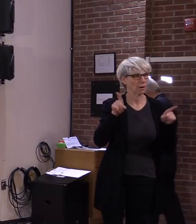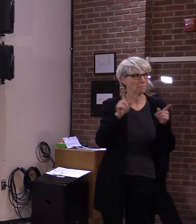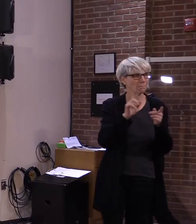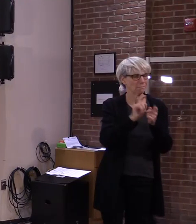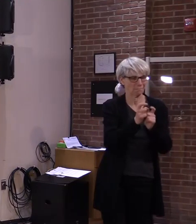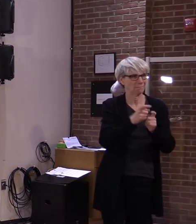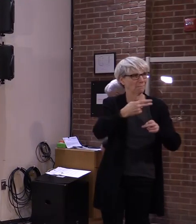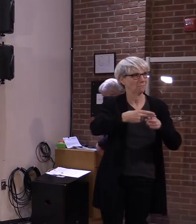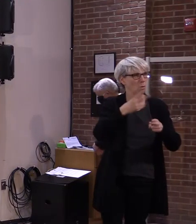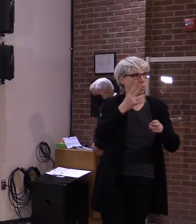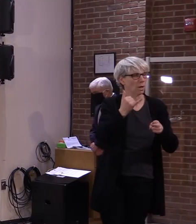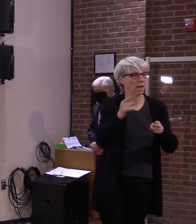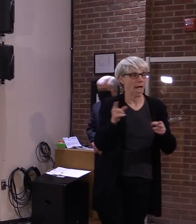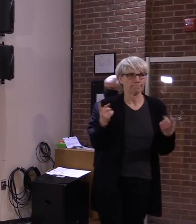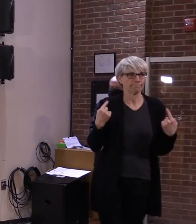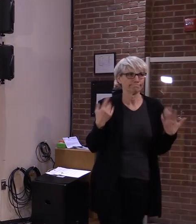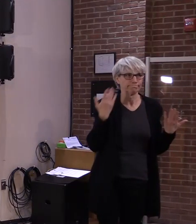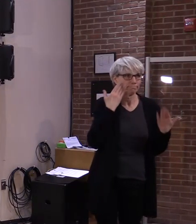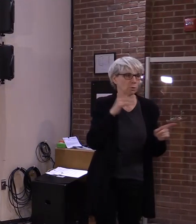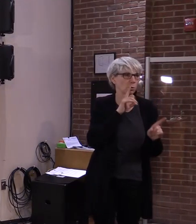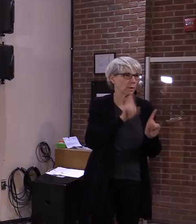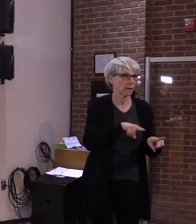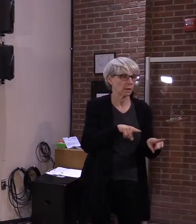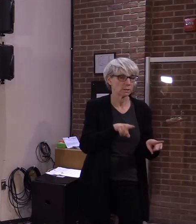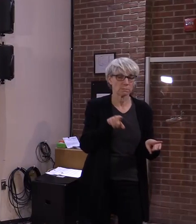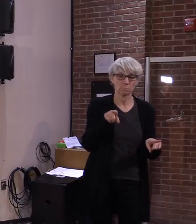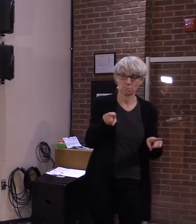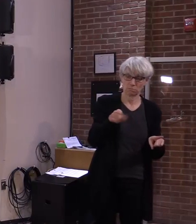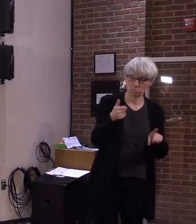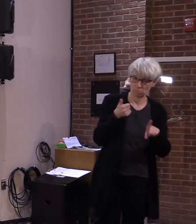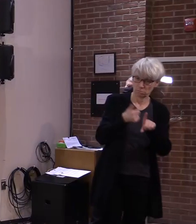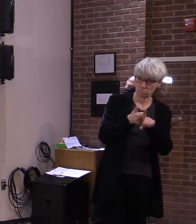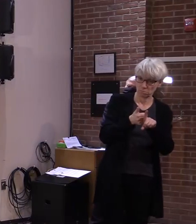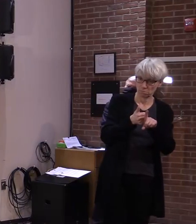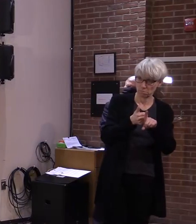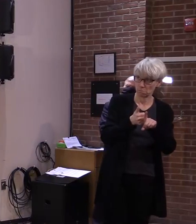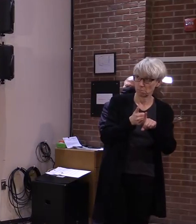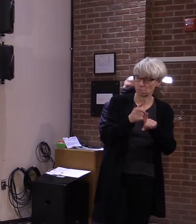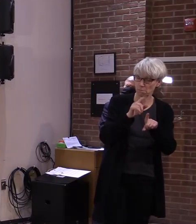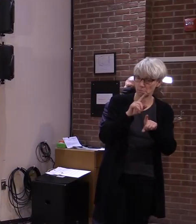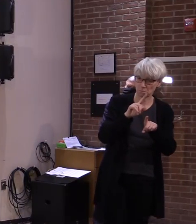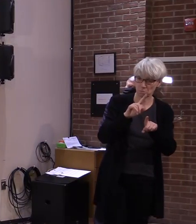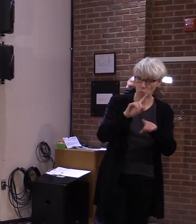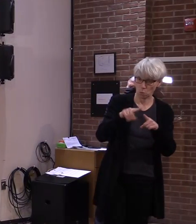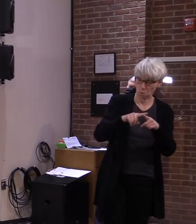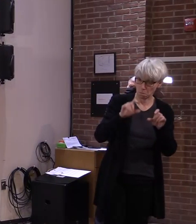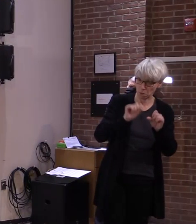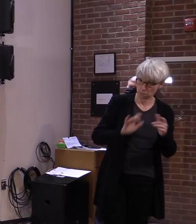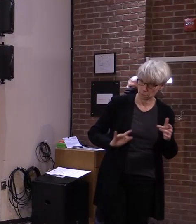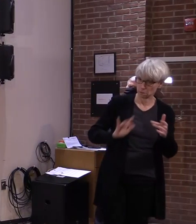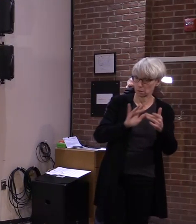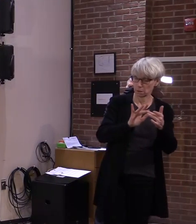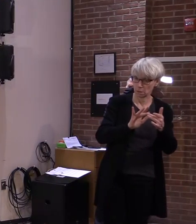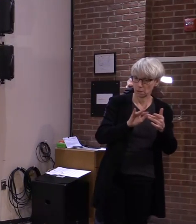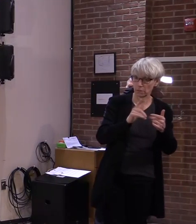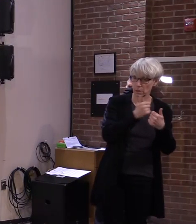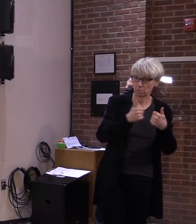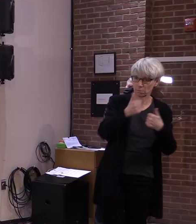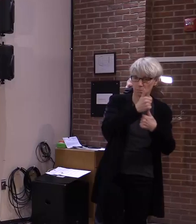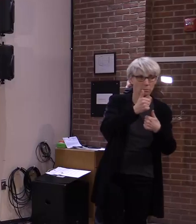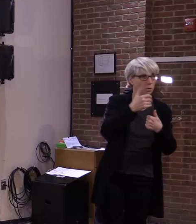Cameron. You might want to connect when possible with the chair of this new commission,